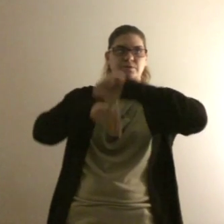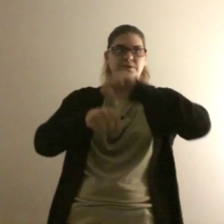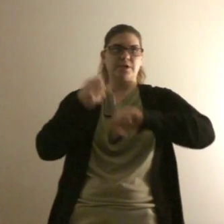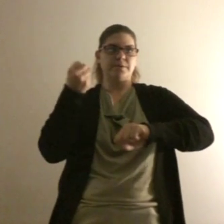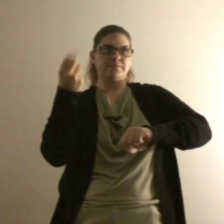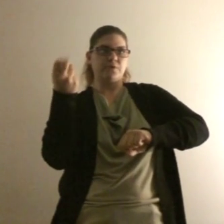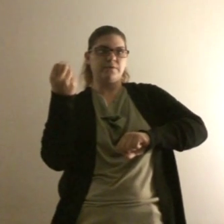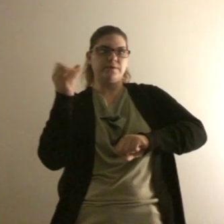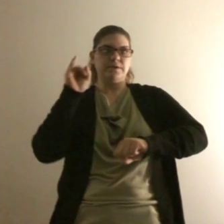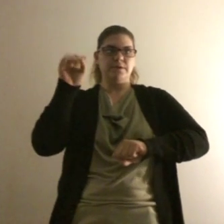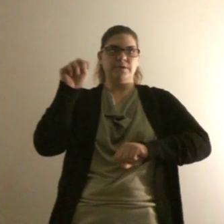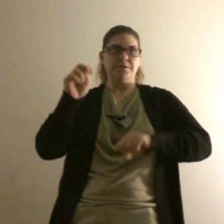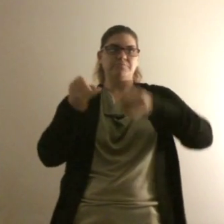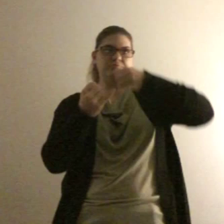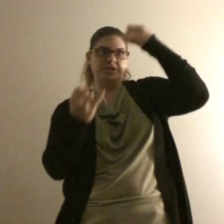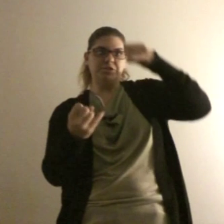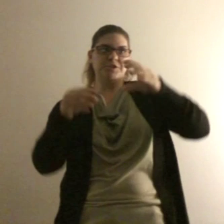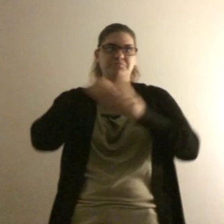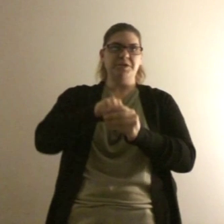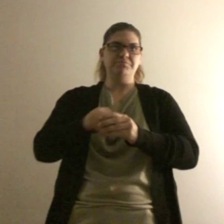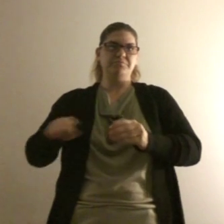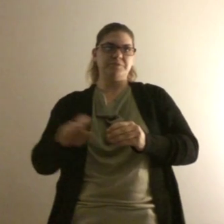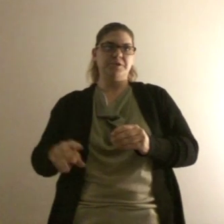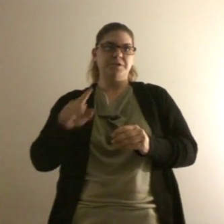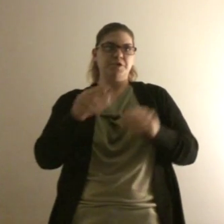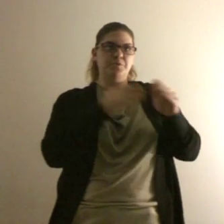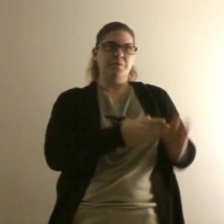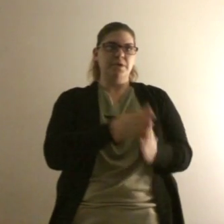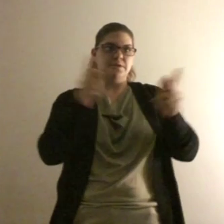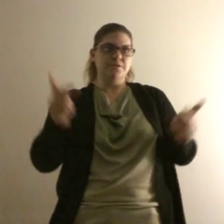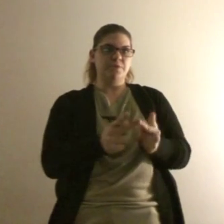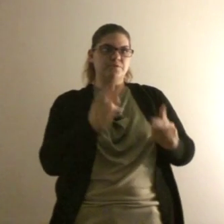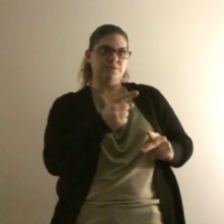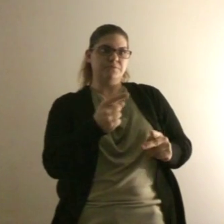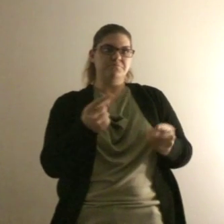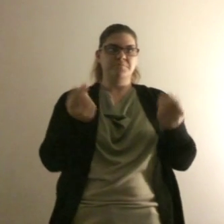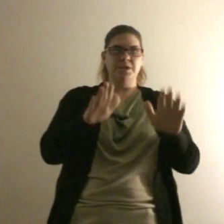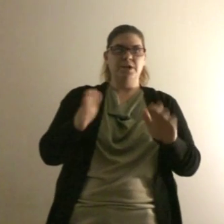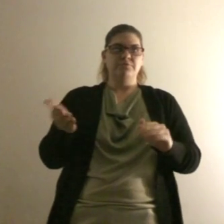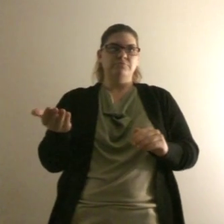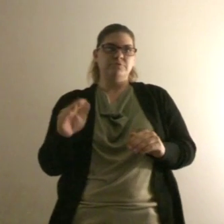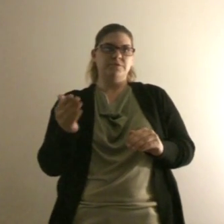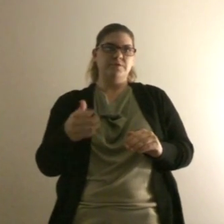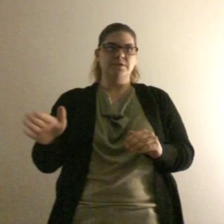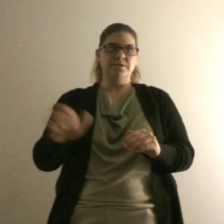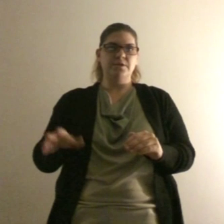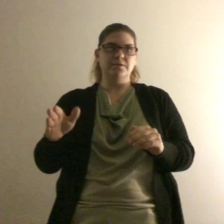a depth of 12 inches in the area you plan to place the rose bushes, and then refilling the area with a more suitable